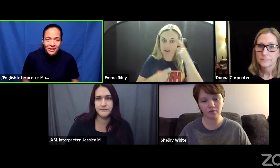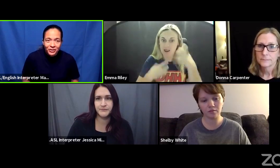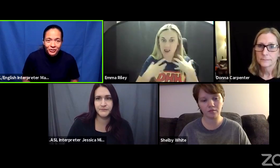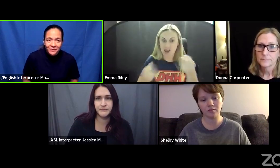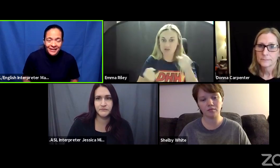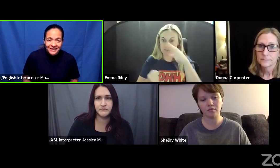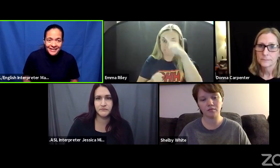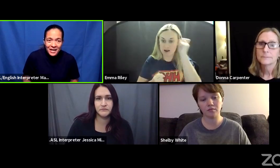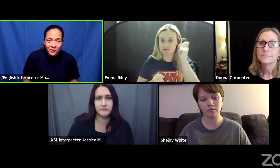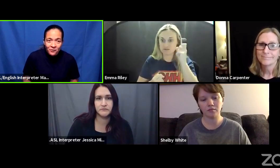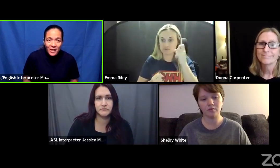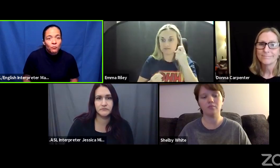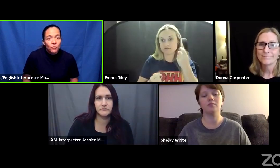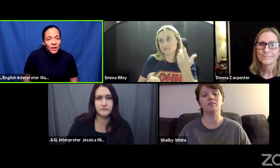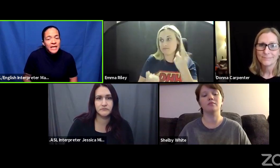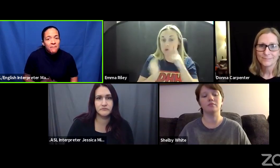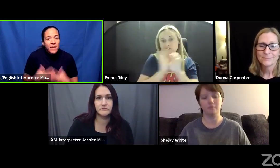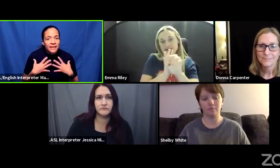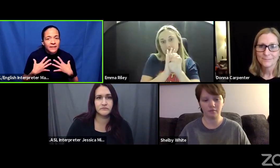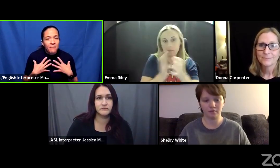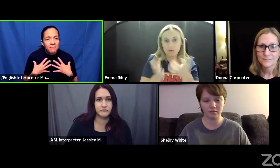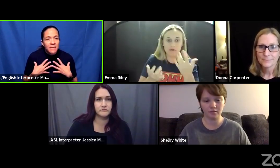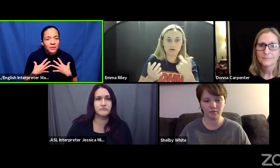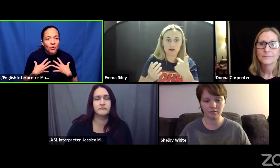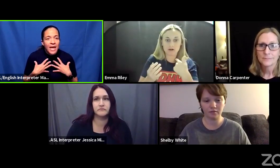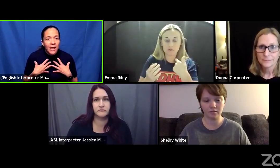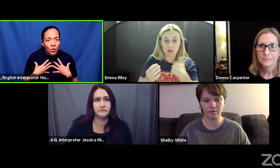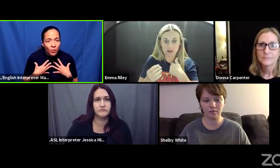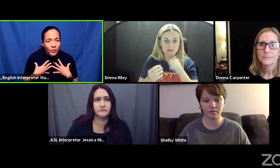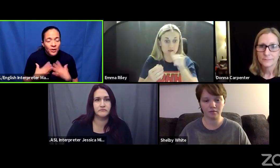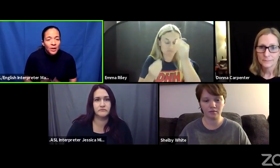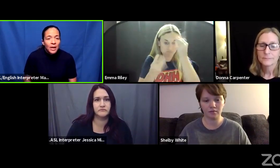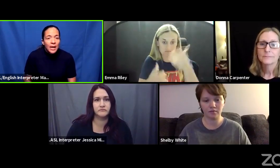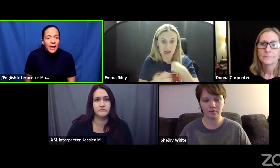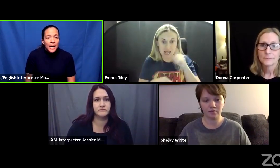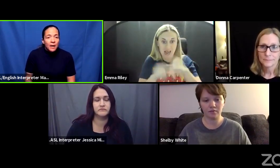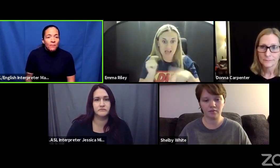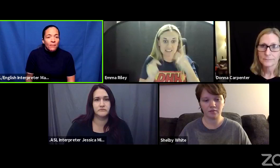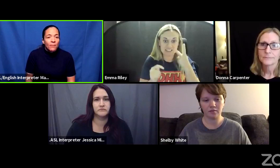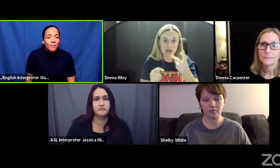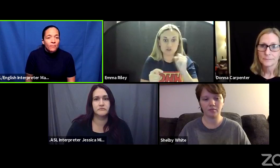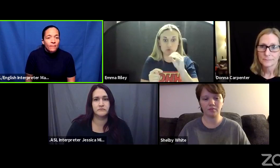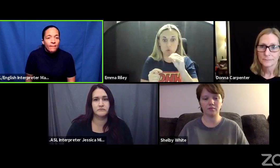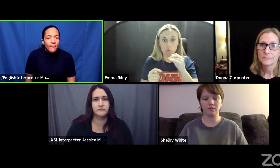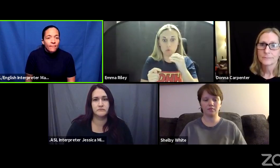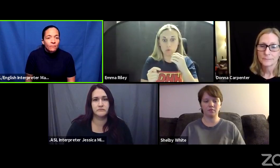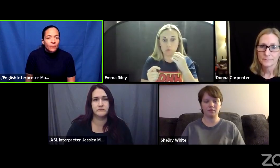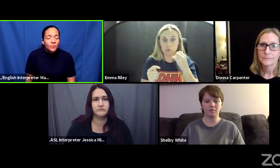that information to myself. It really impacted my mental health.